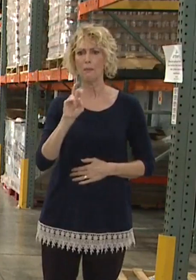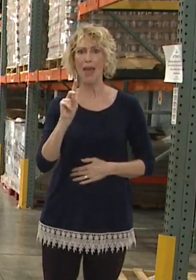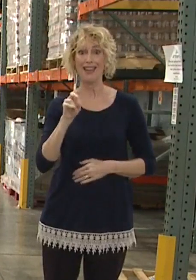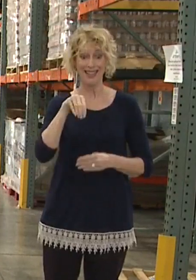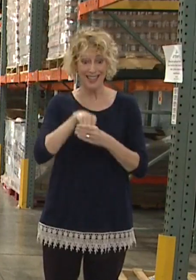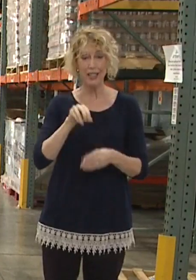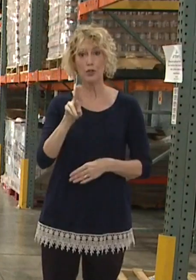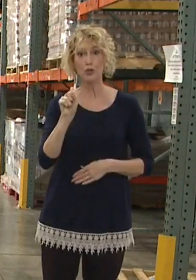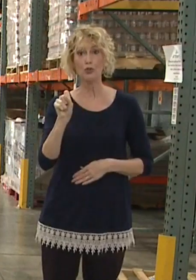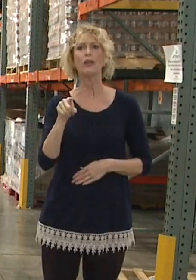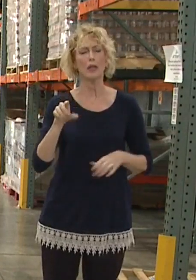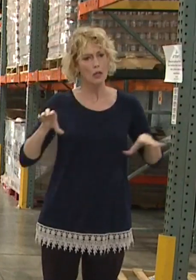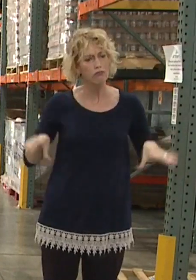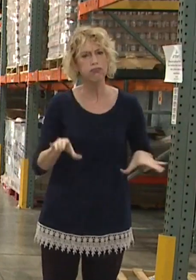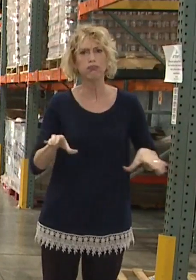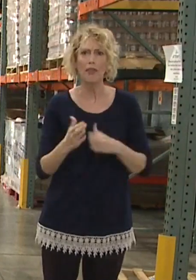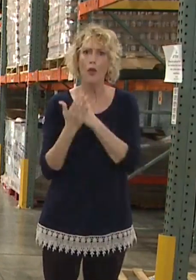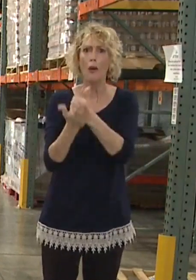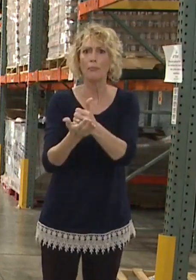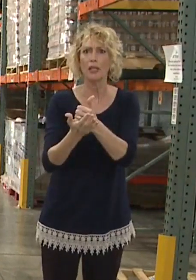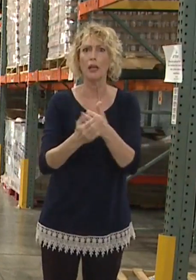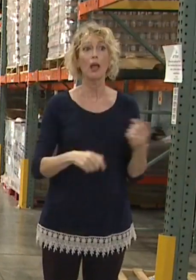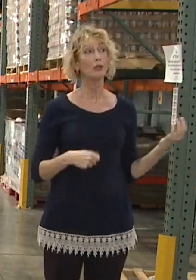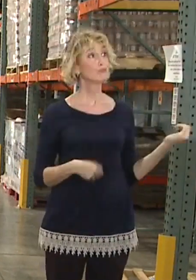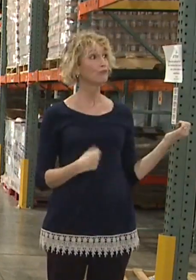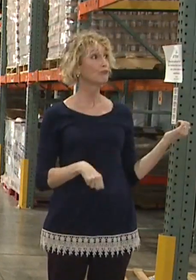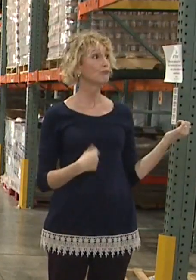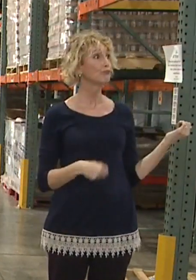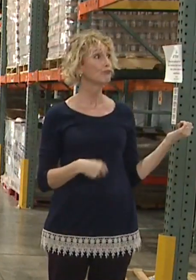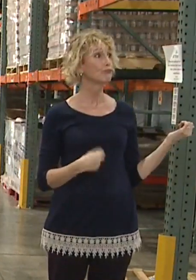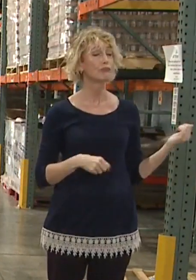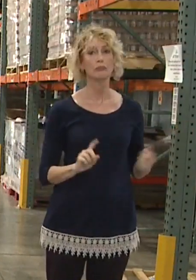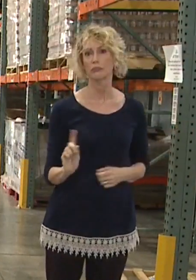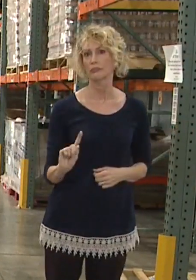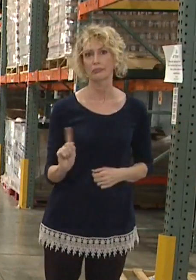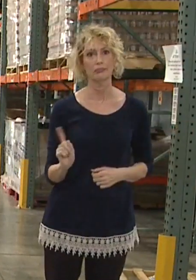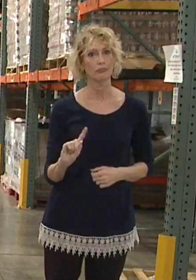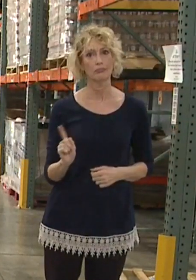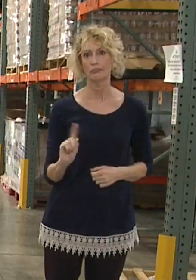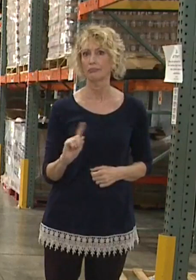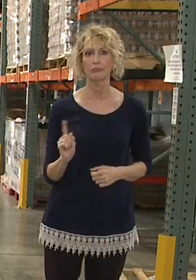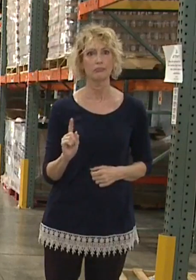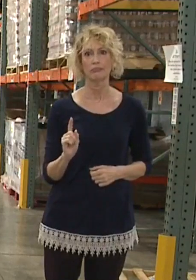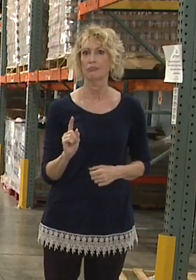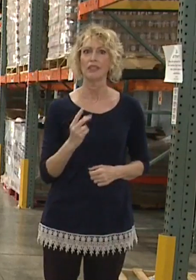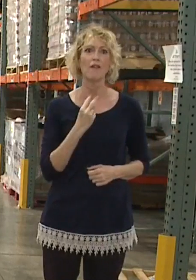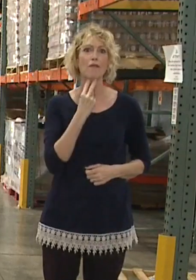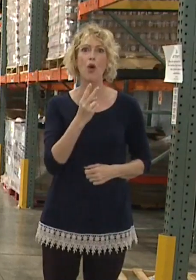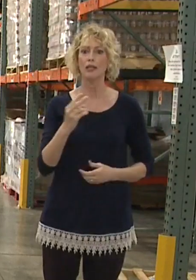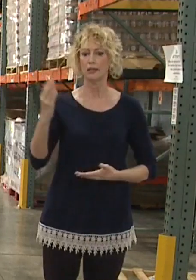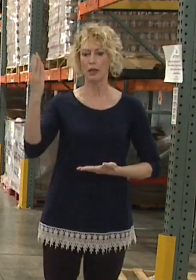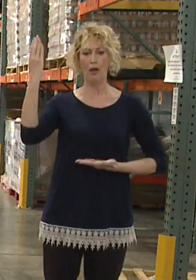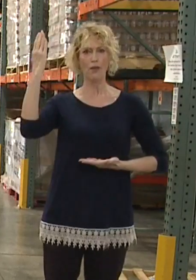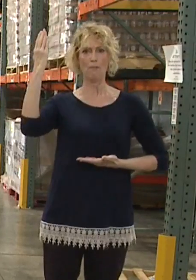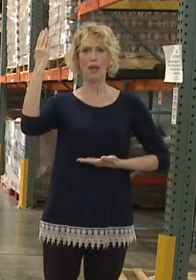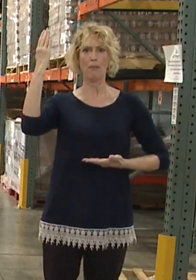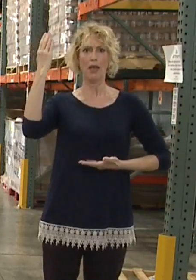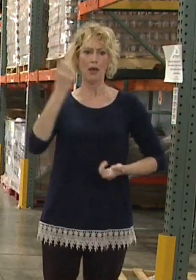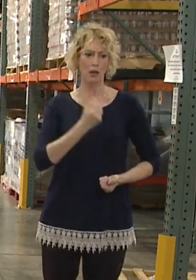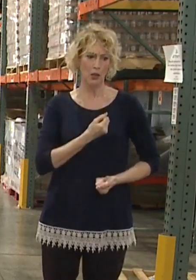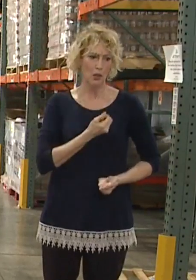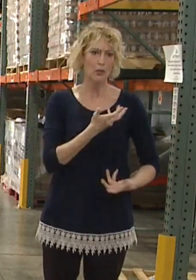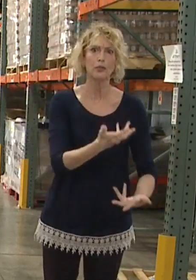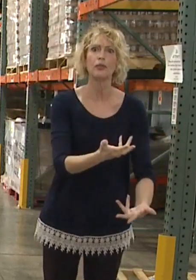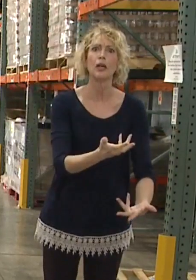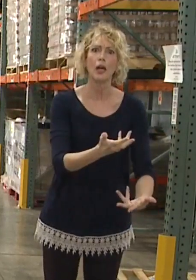is doing their part too. Instead of playing music, the voice of Kamehameha is still spoken through the actions